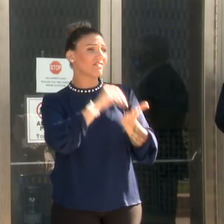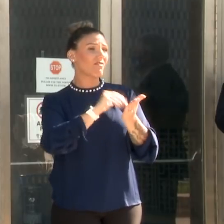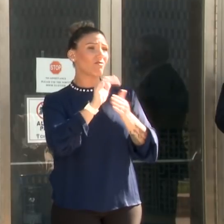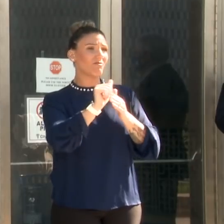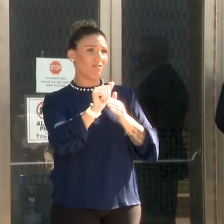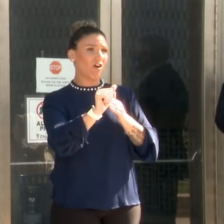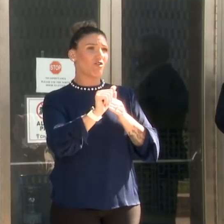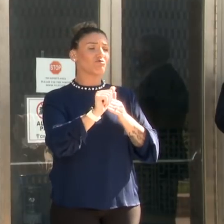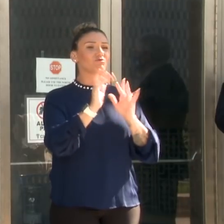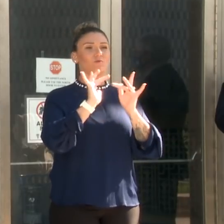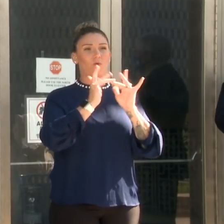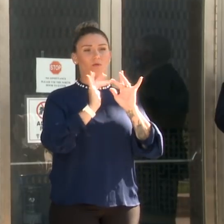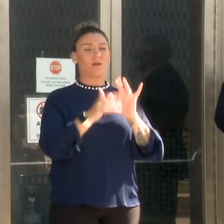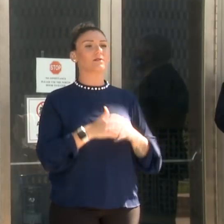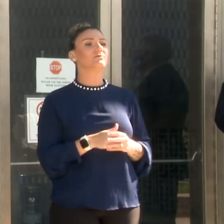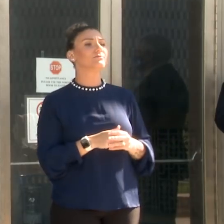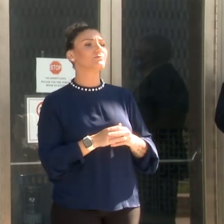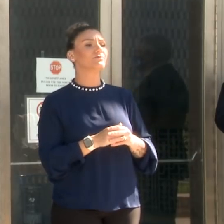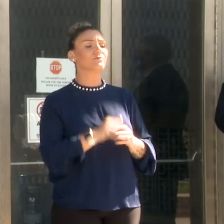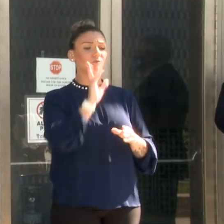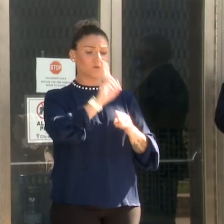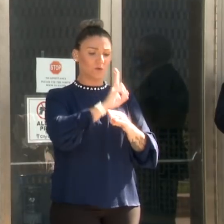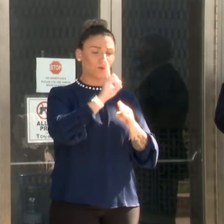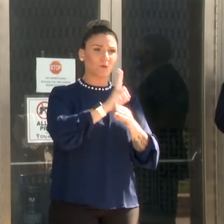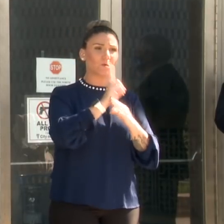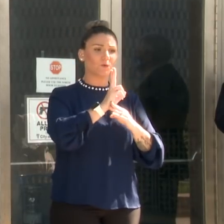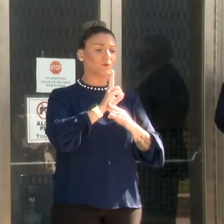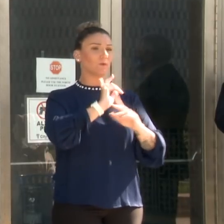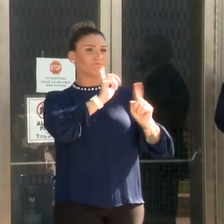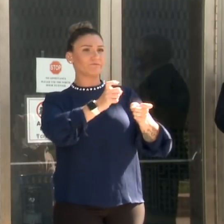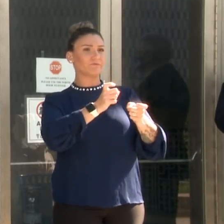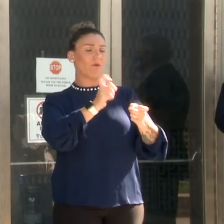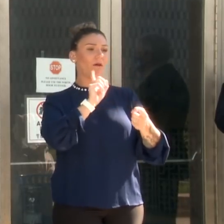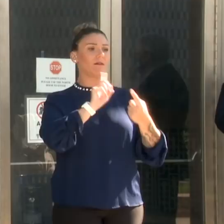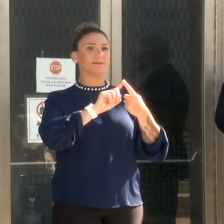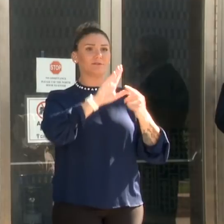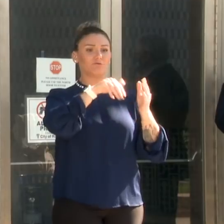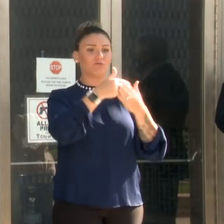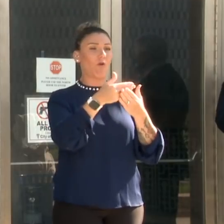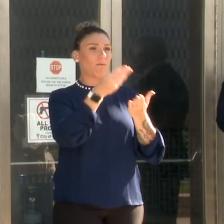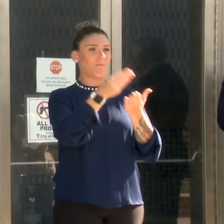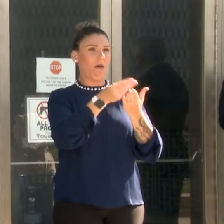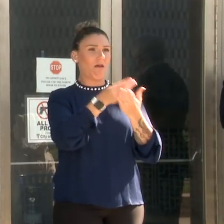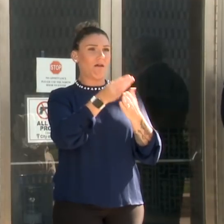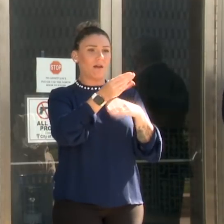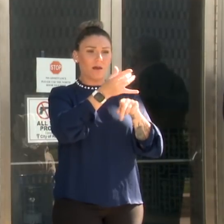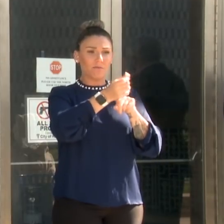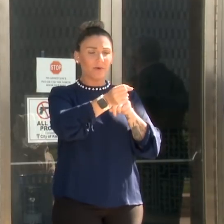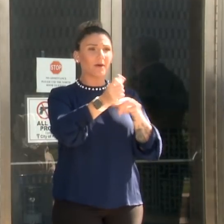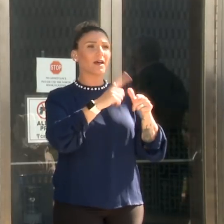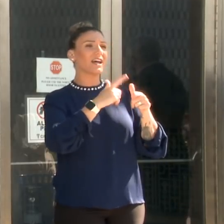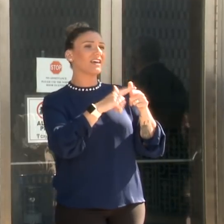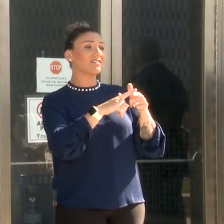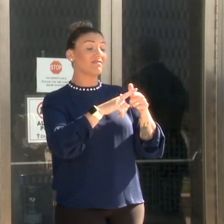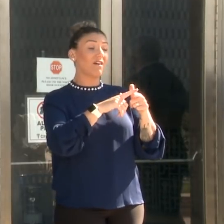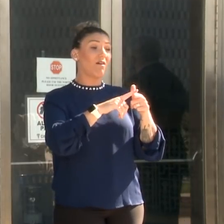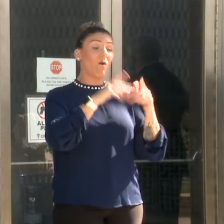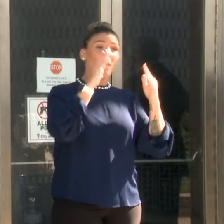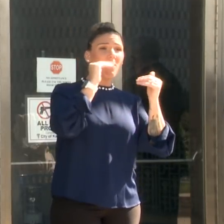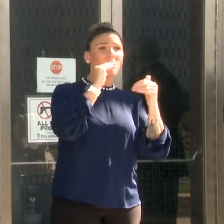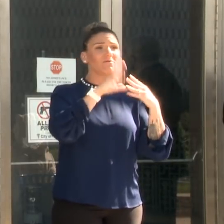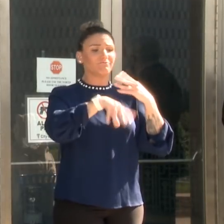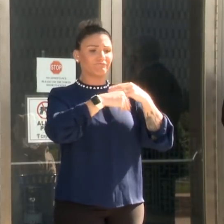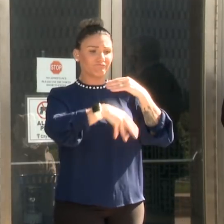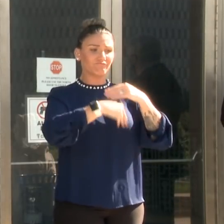$50,000 online. We will look to use those grants in their entirety until such point as all that money is expended, and then we'll look to do even more small business